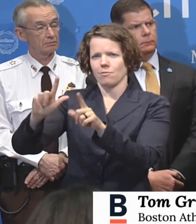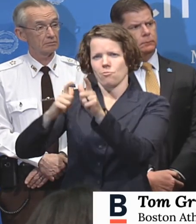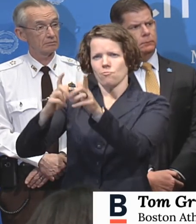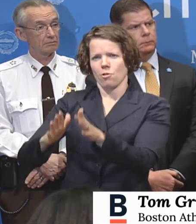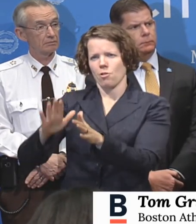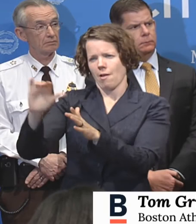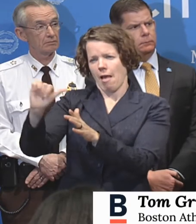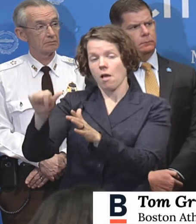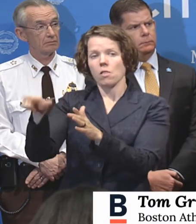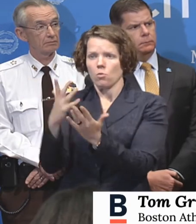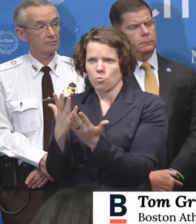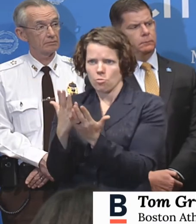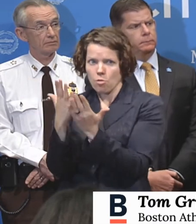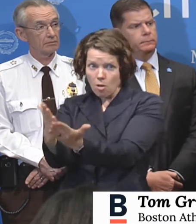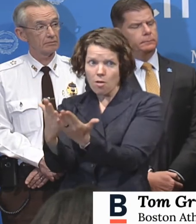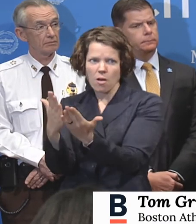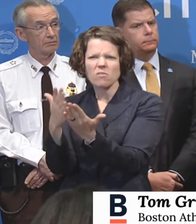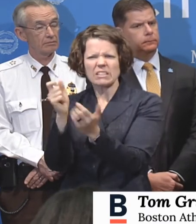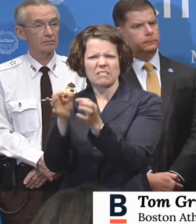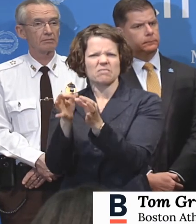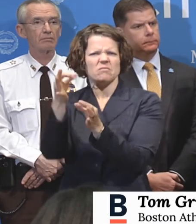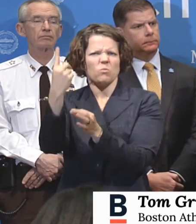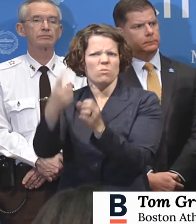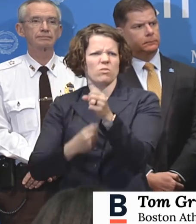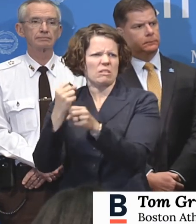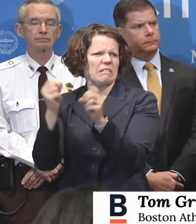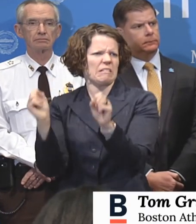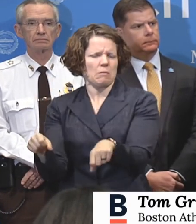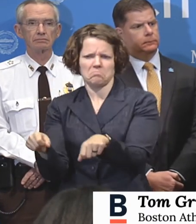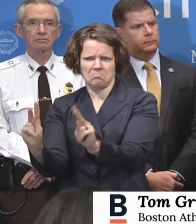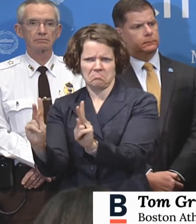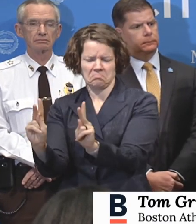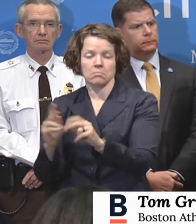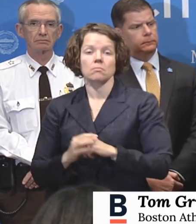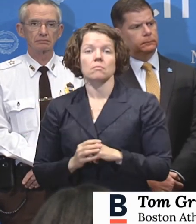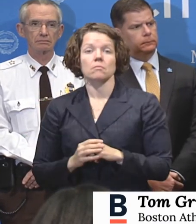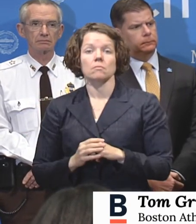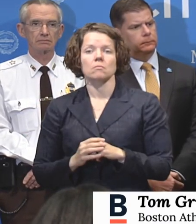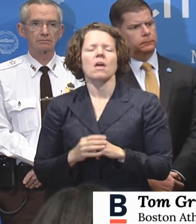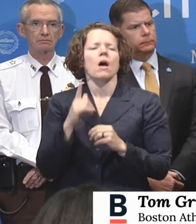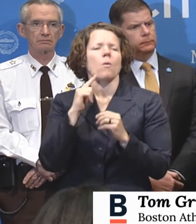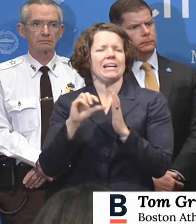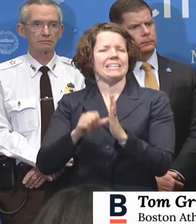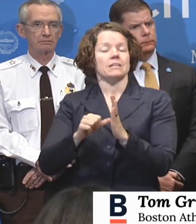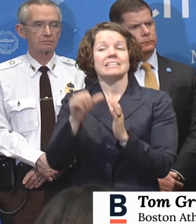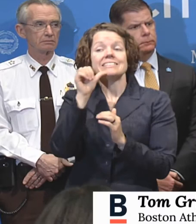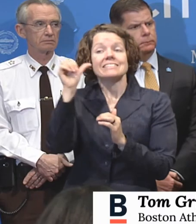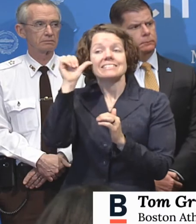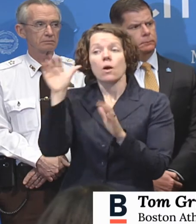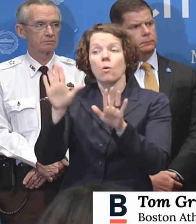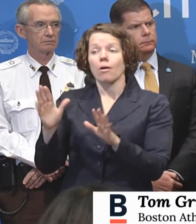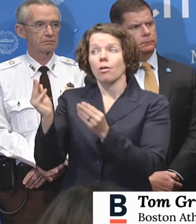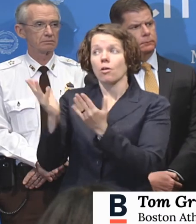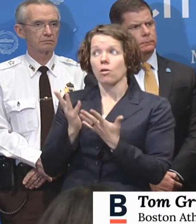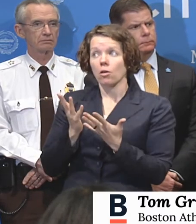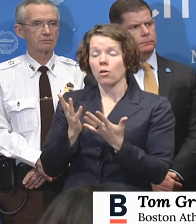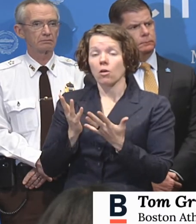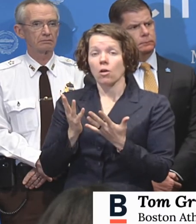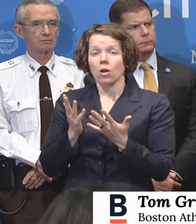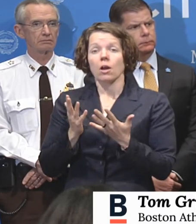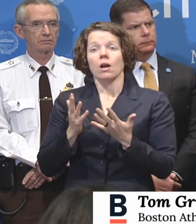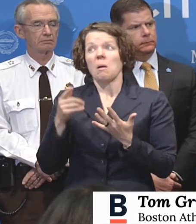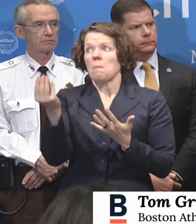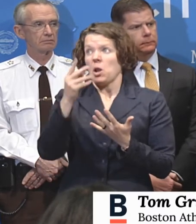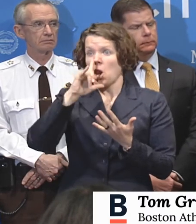for just a moment, the forecasts that we have received from the National Weather Service through yesterday morning called for largely a repeat